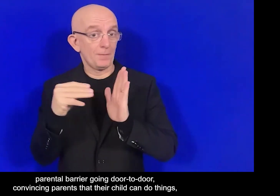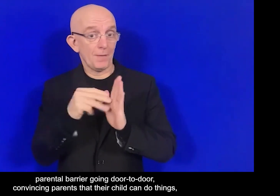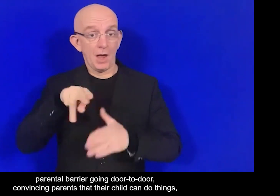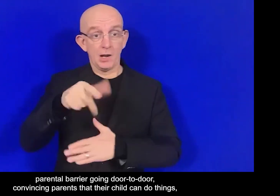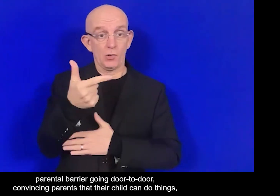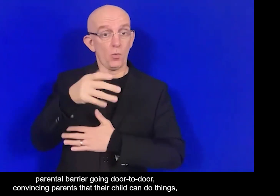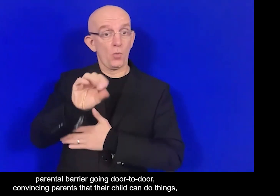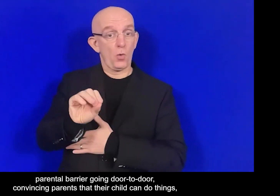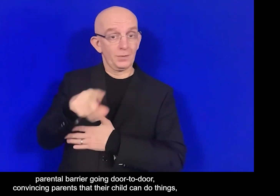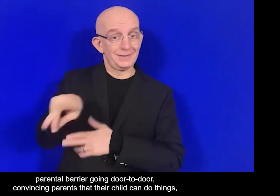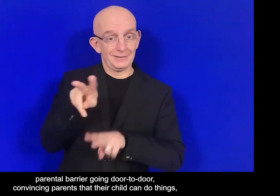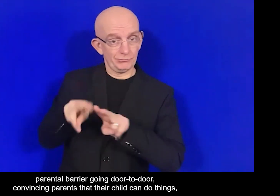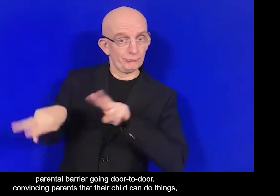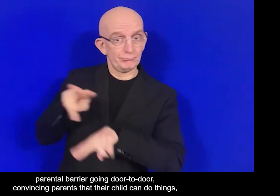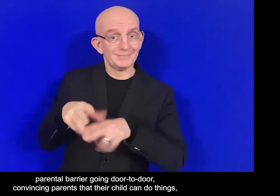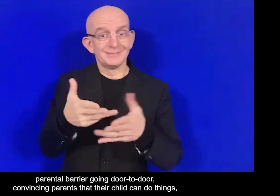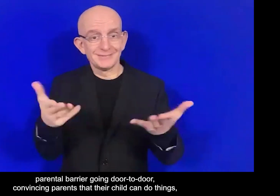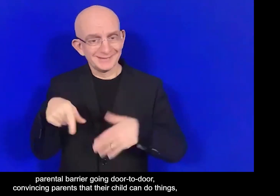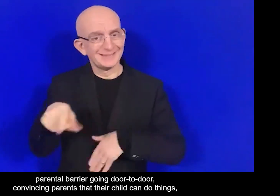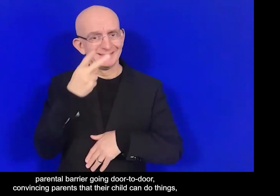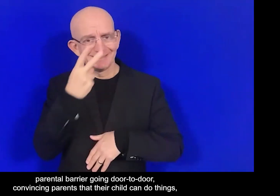this parental barrier, going door to door,